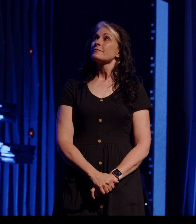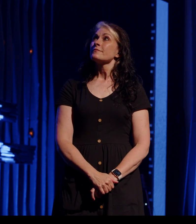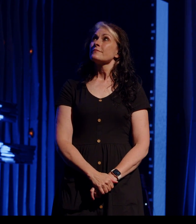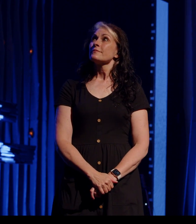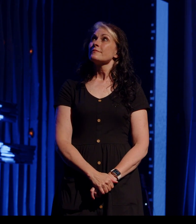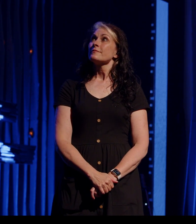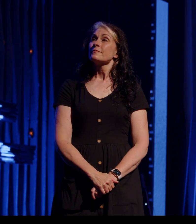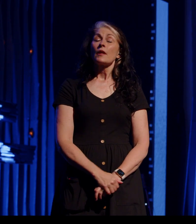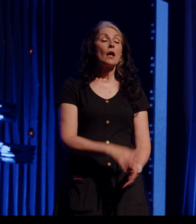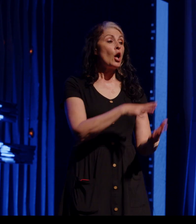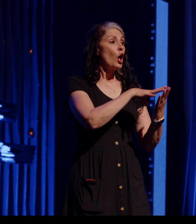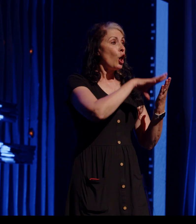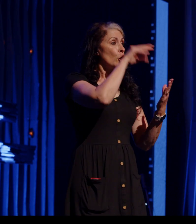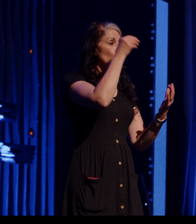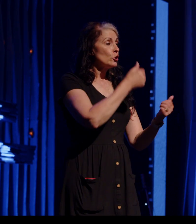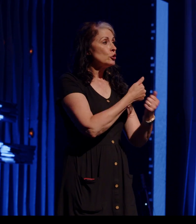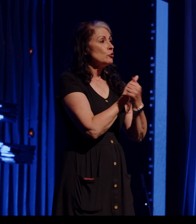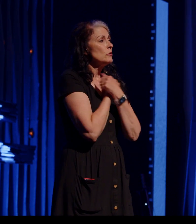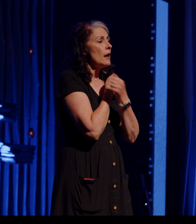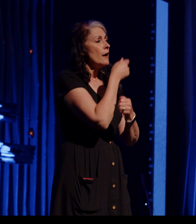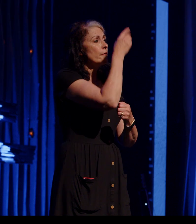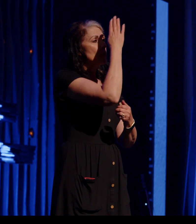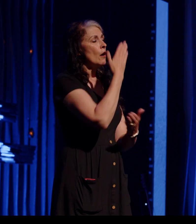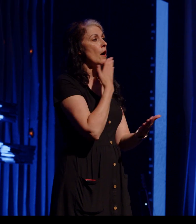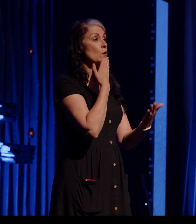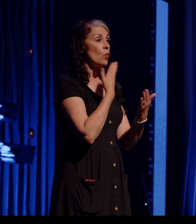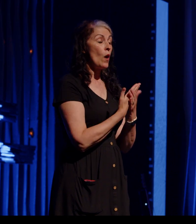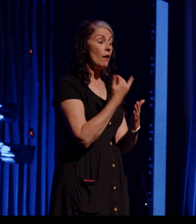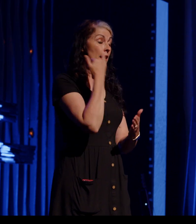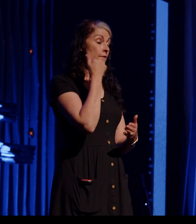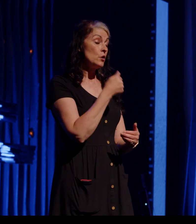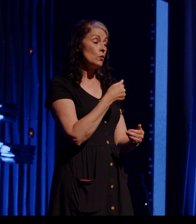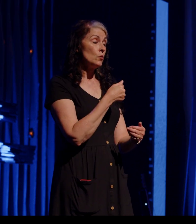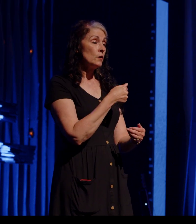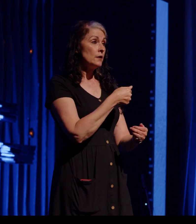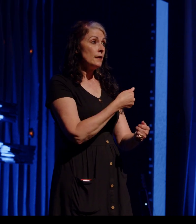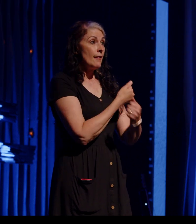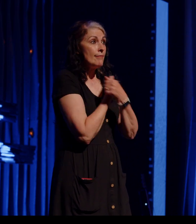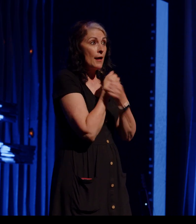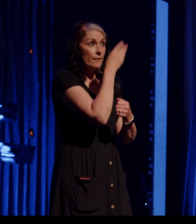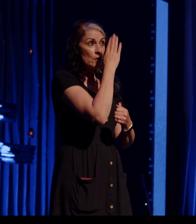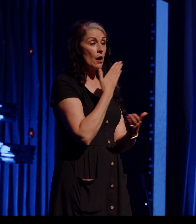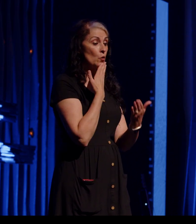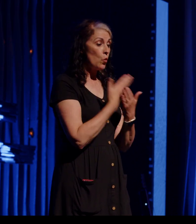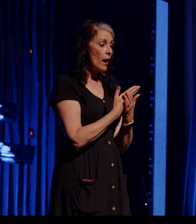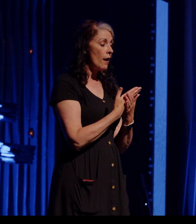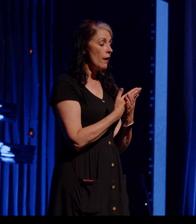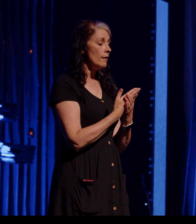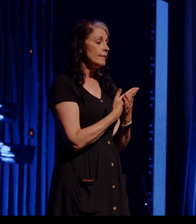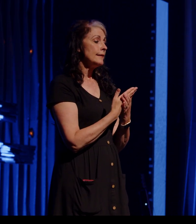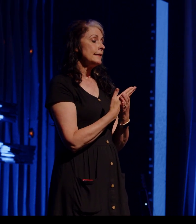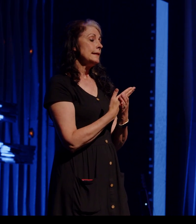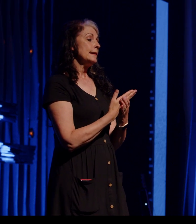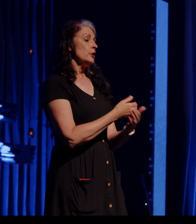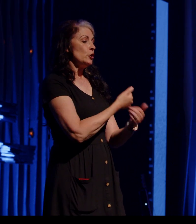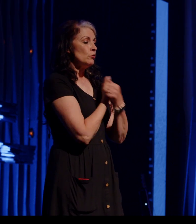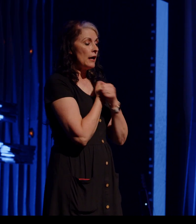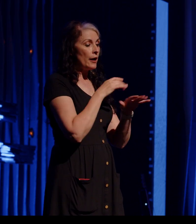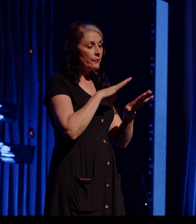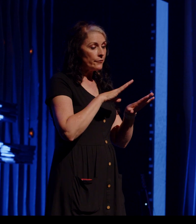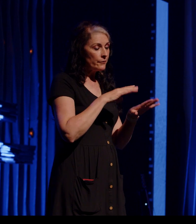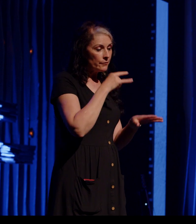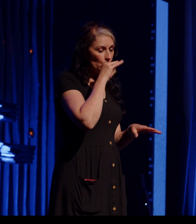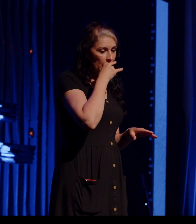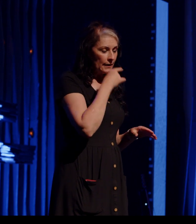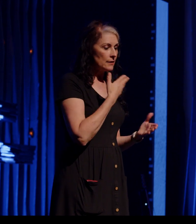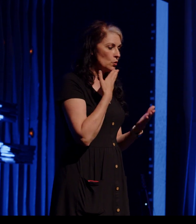I would say learn to love God well. Because when you love God well, you'll love your kids well. And that doesn't mean loving them like